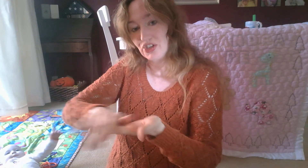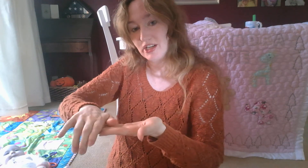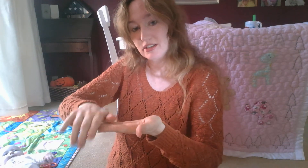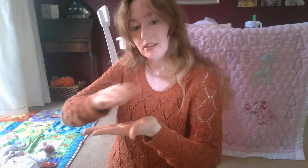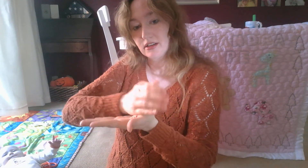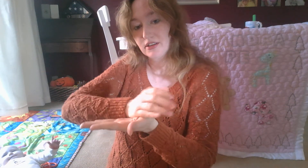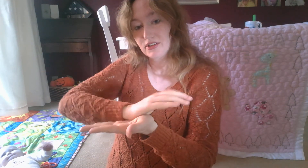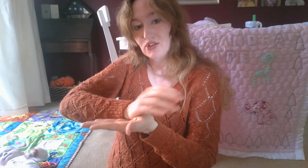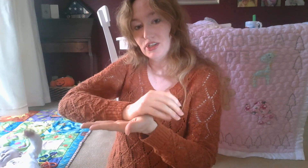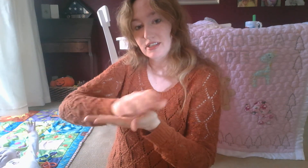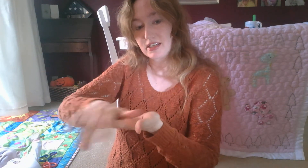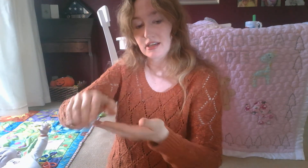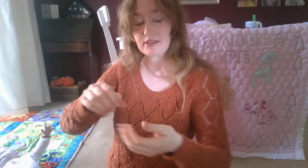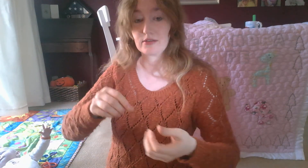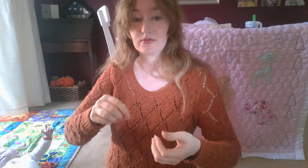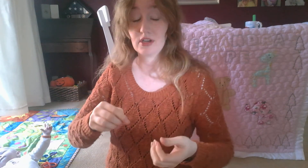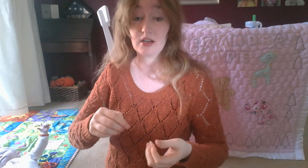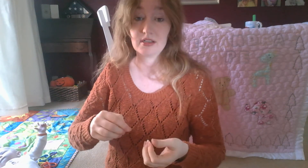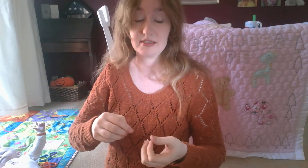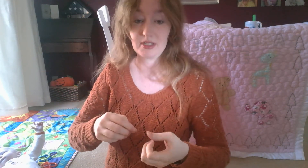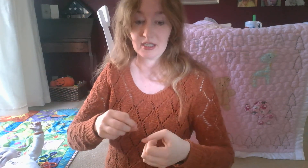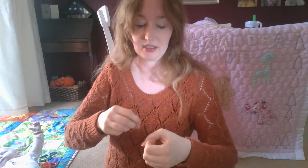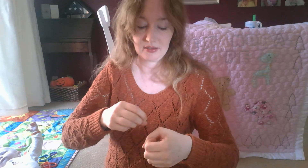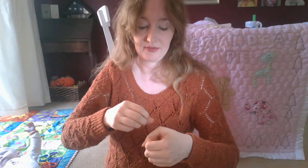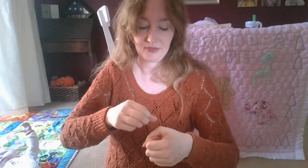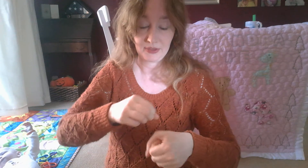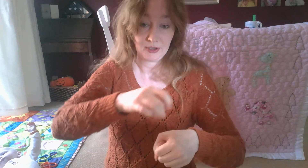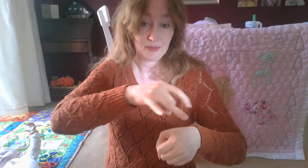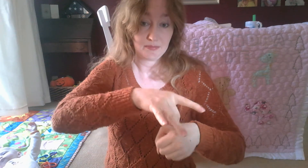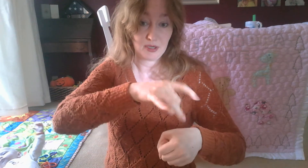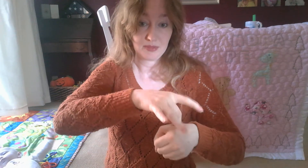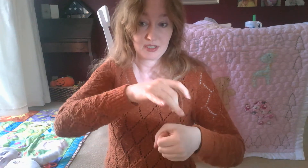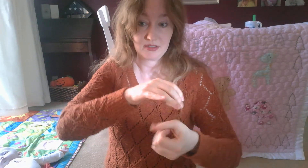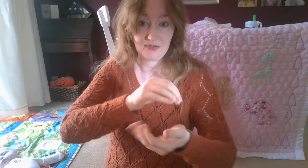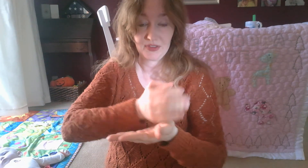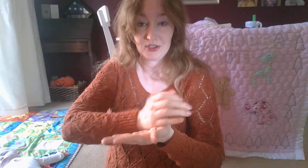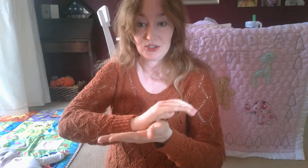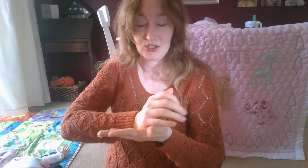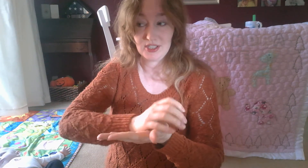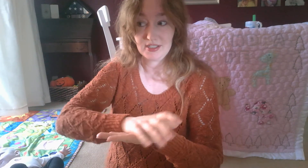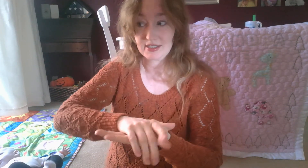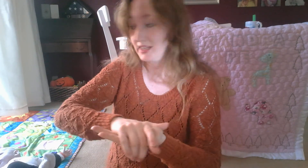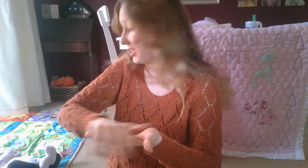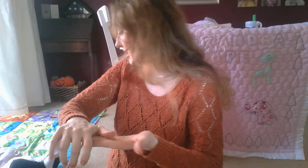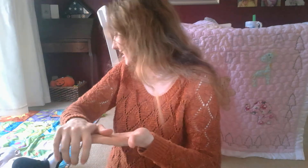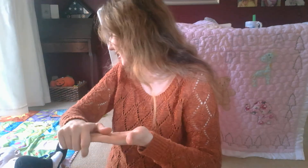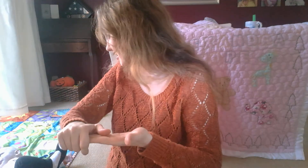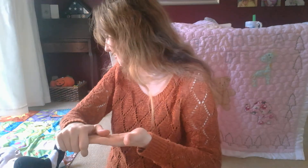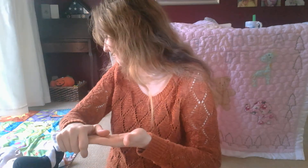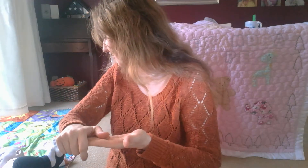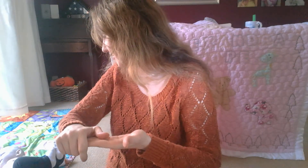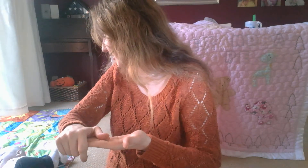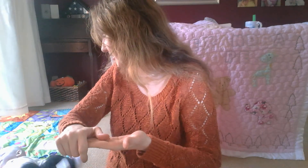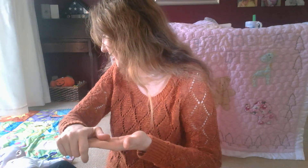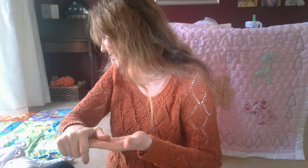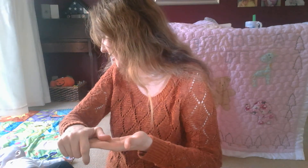sheet. Cheesecake. So John is making pumpkin cheesecake.